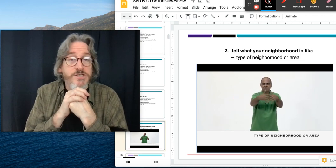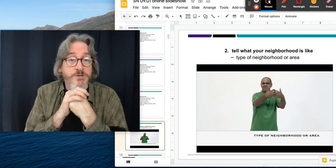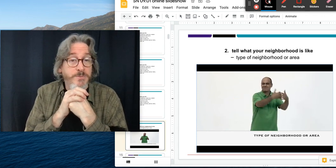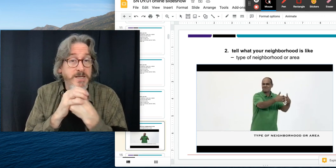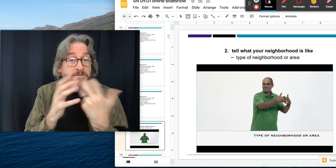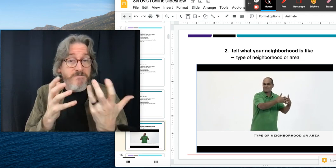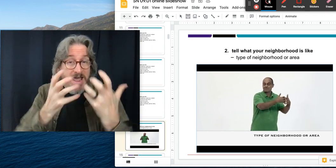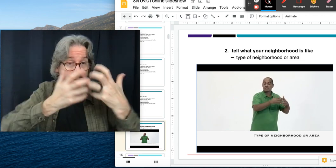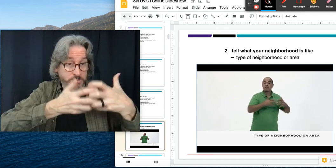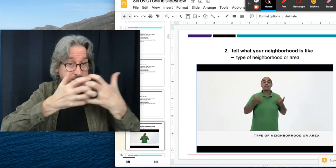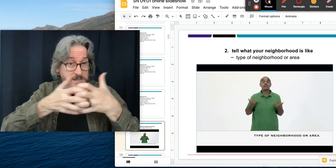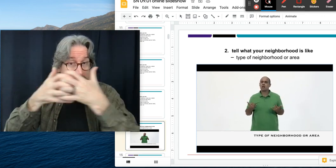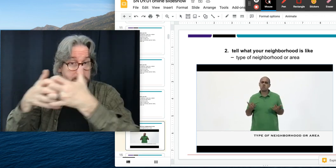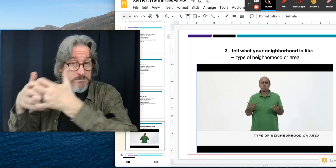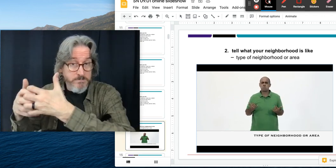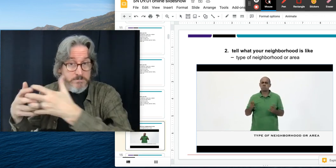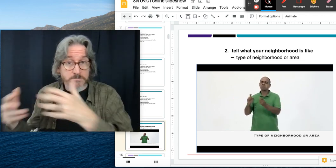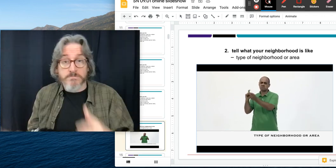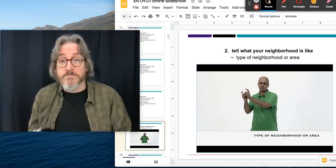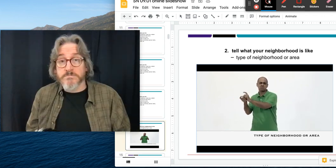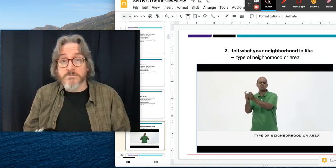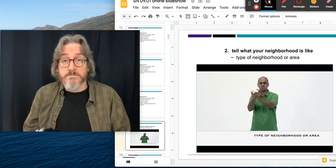It used to be factories,